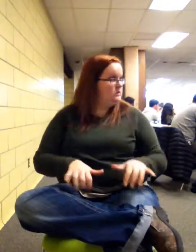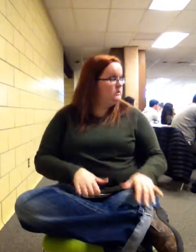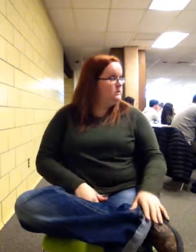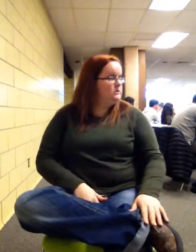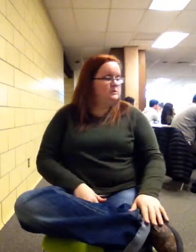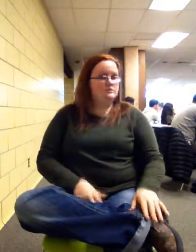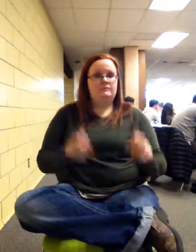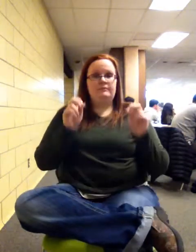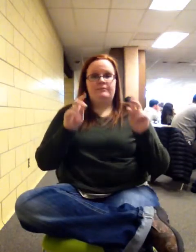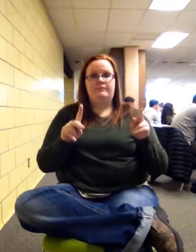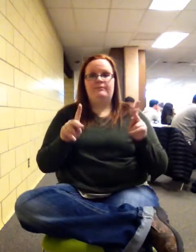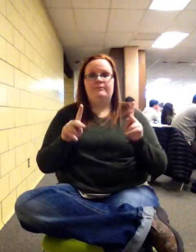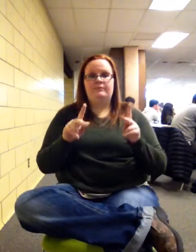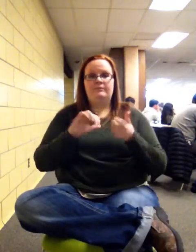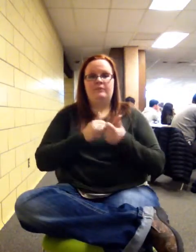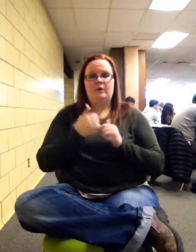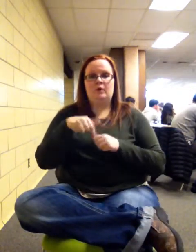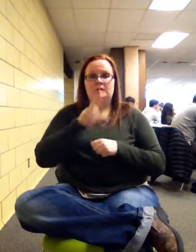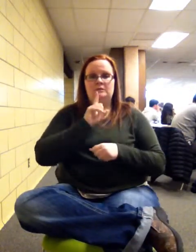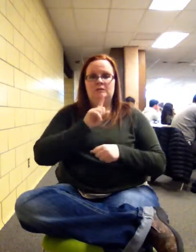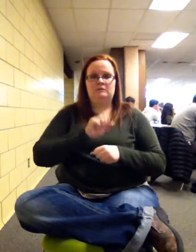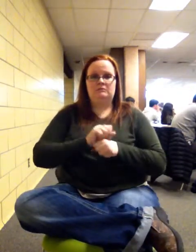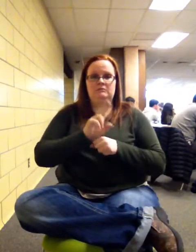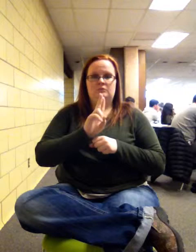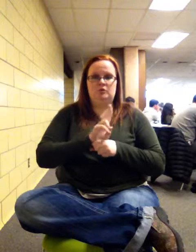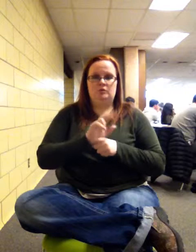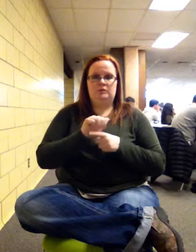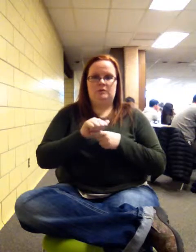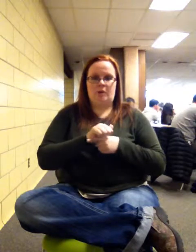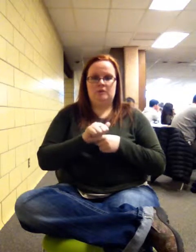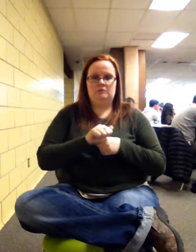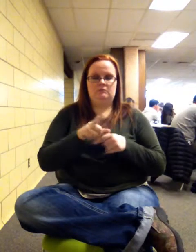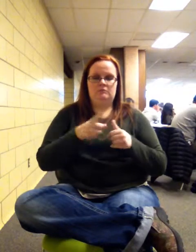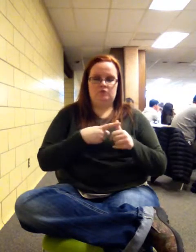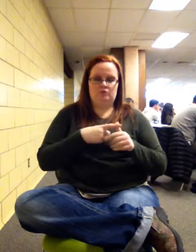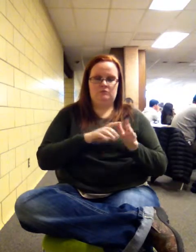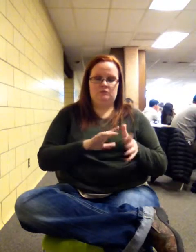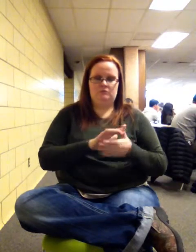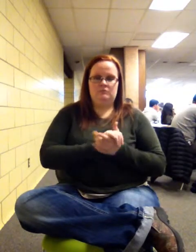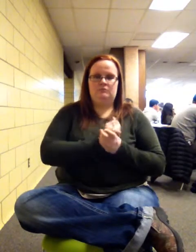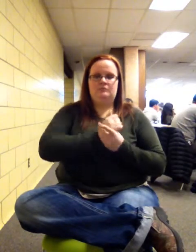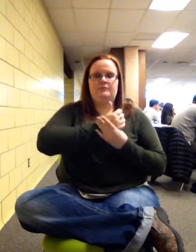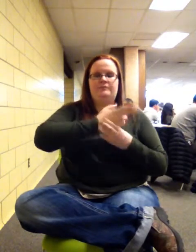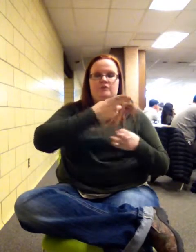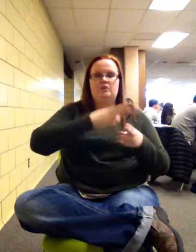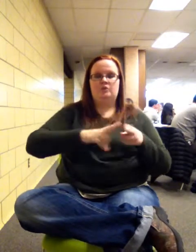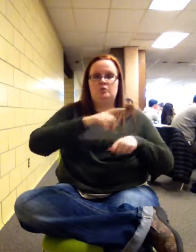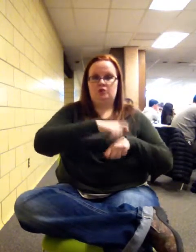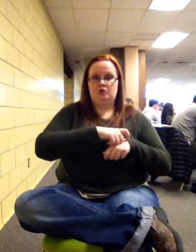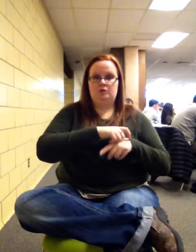Okay, here's how this is used in practice. First off, short-term interest rates are going to fluctuate more.